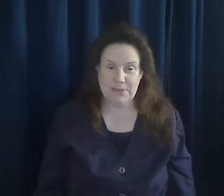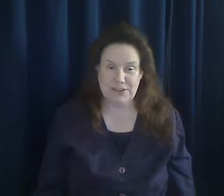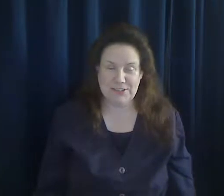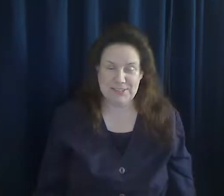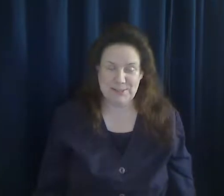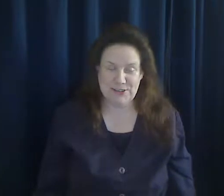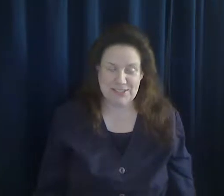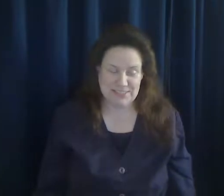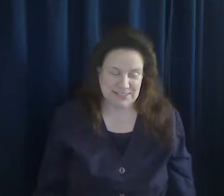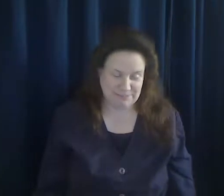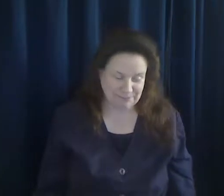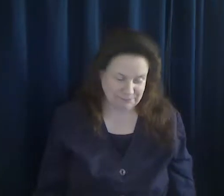facial expressions.